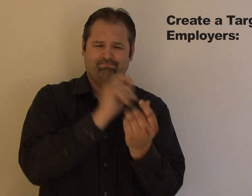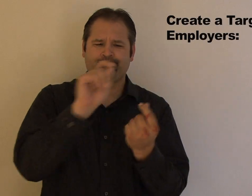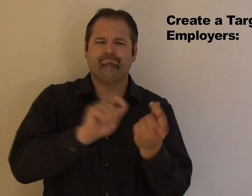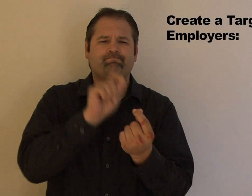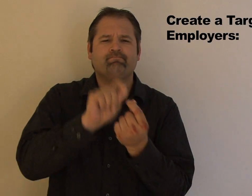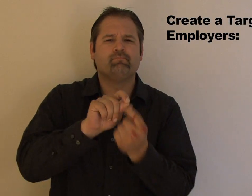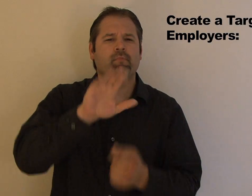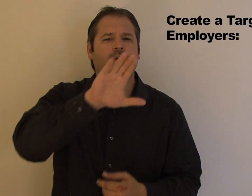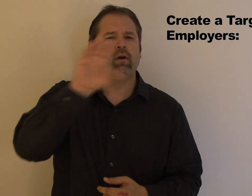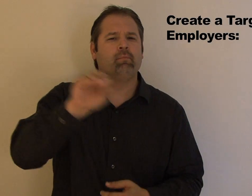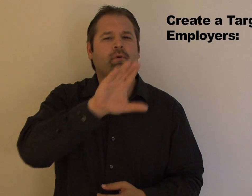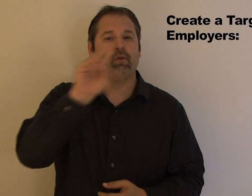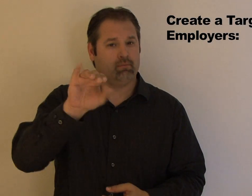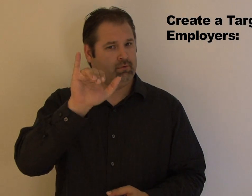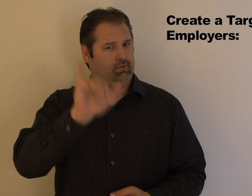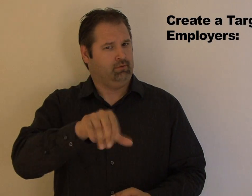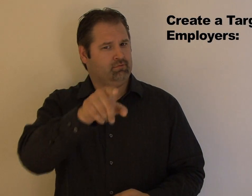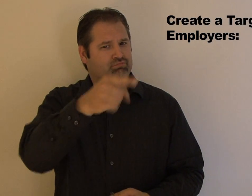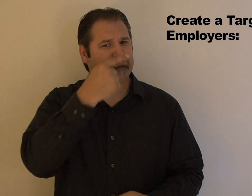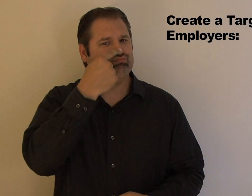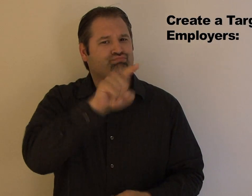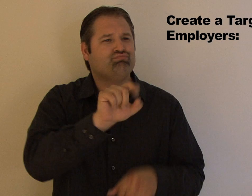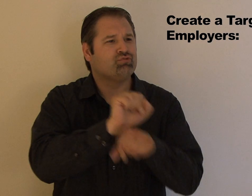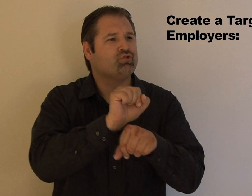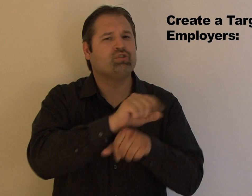Create a target list of specific companies you'd like to work for.